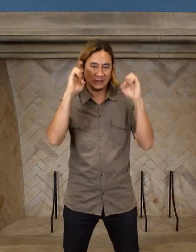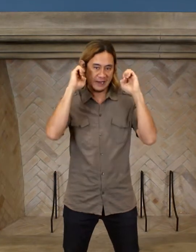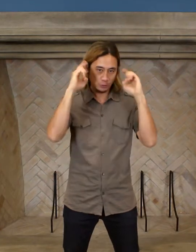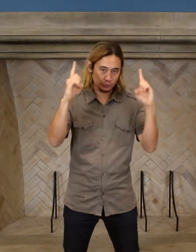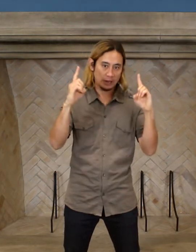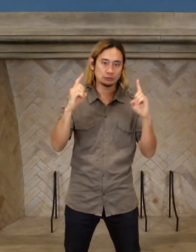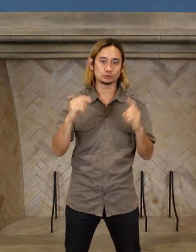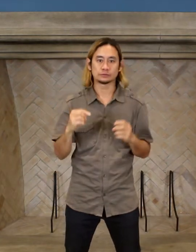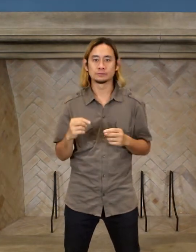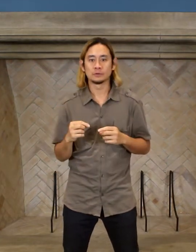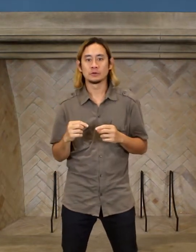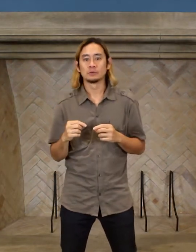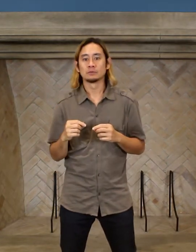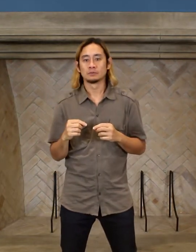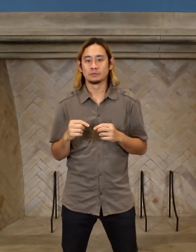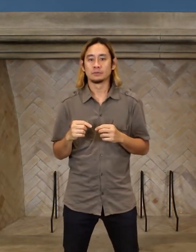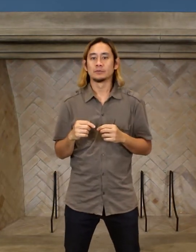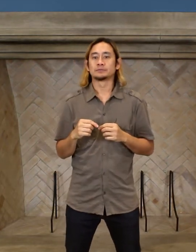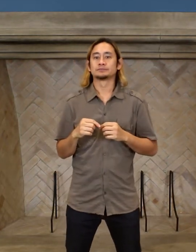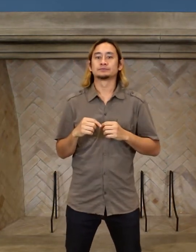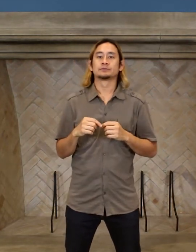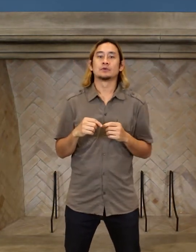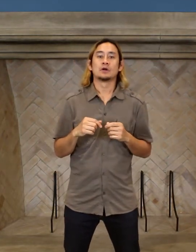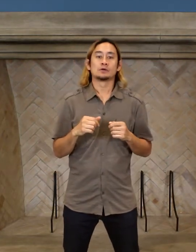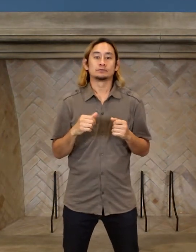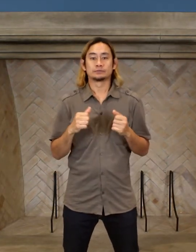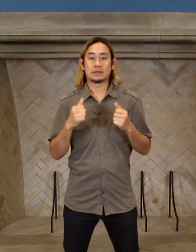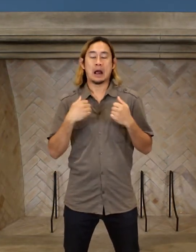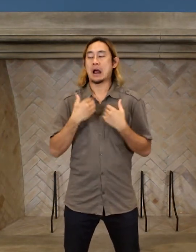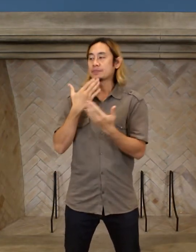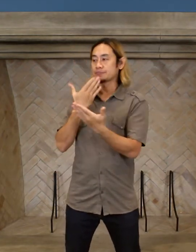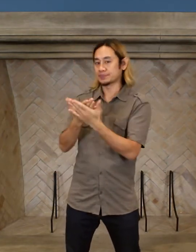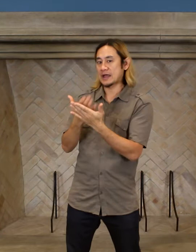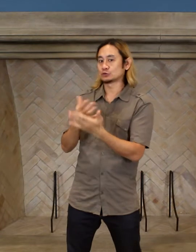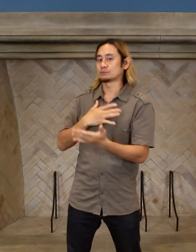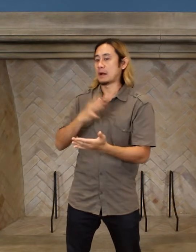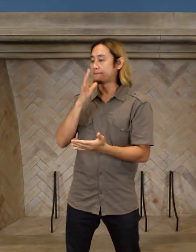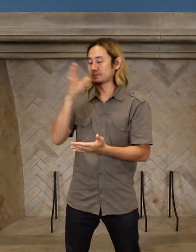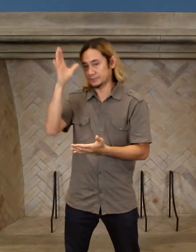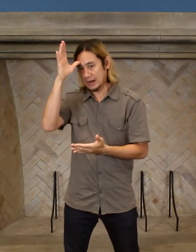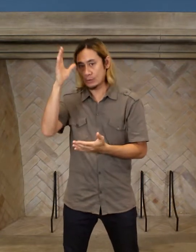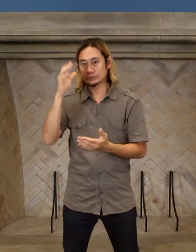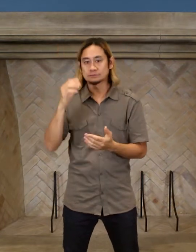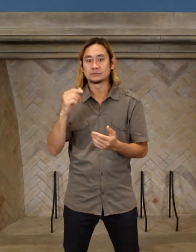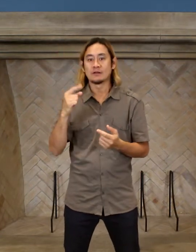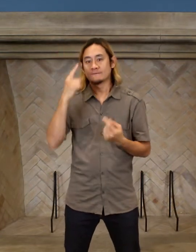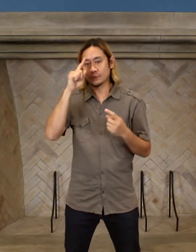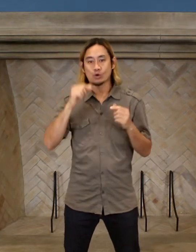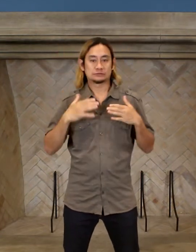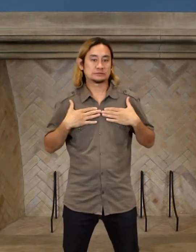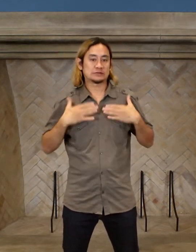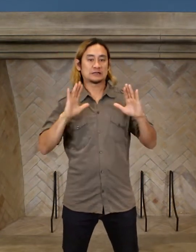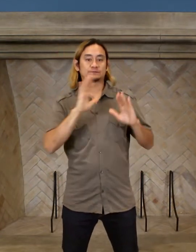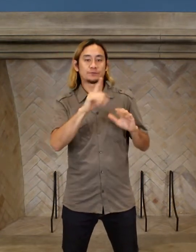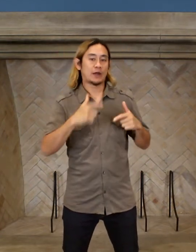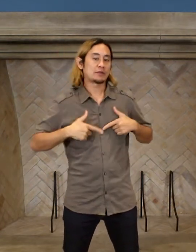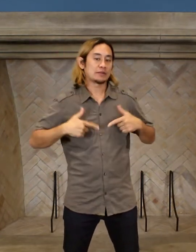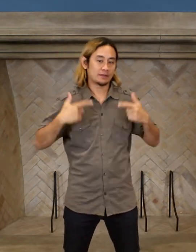I donated some money to the deaf program there to improve their education. And thanks to my parents for sacrificing